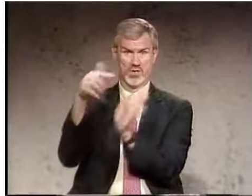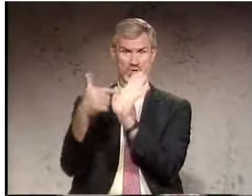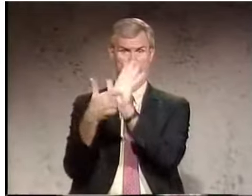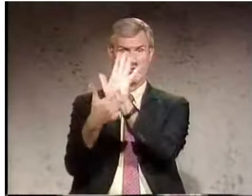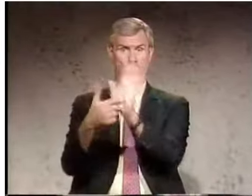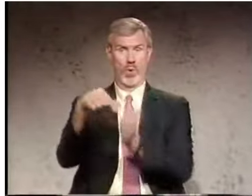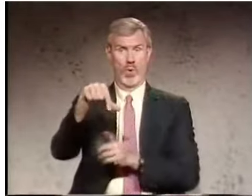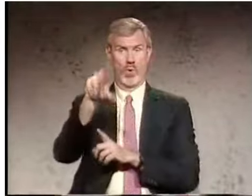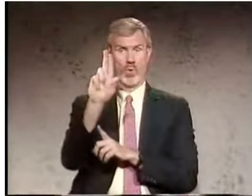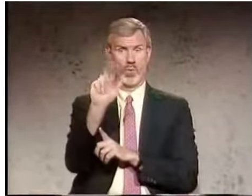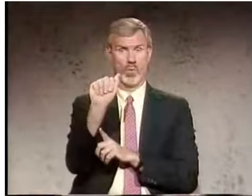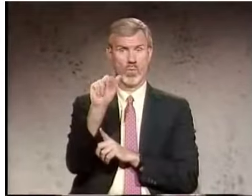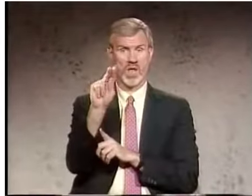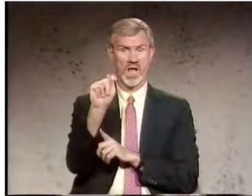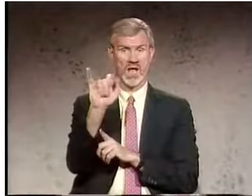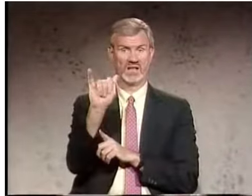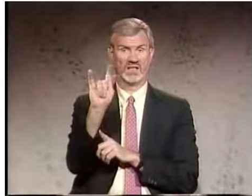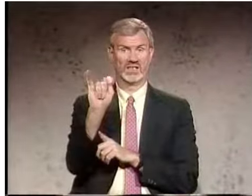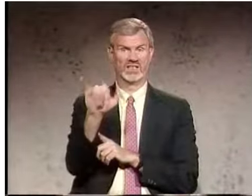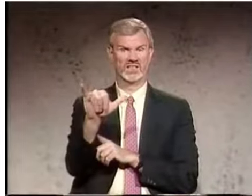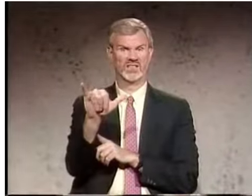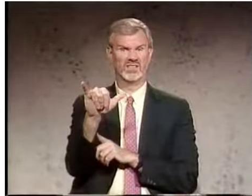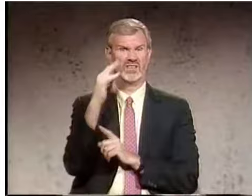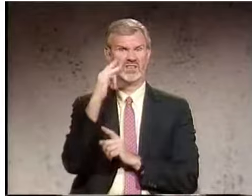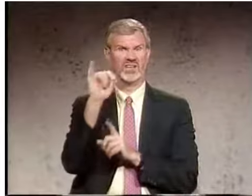You can also use it to show